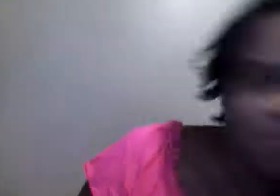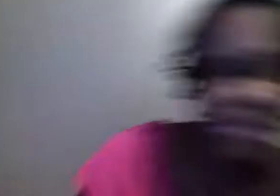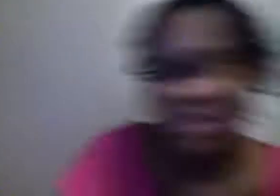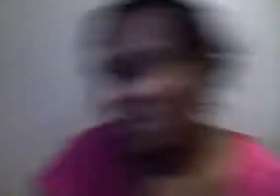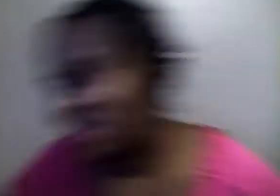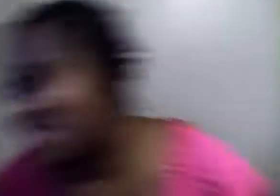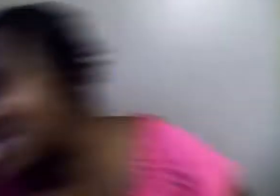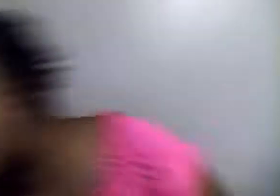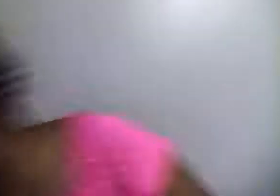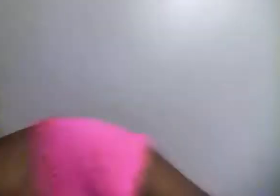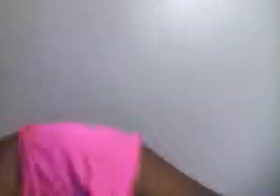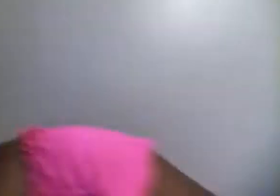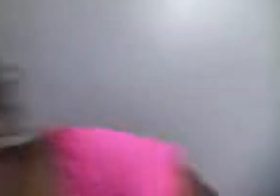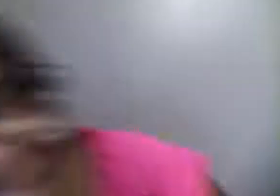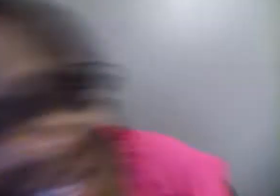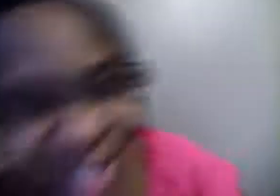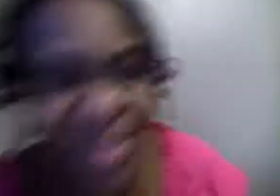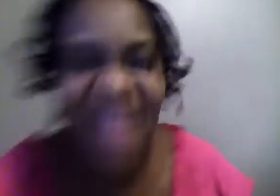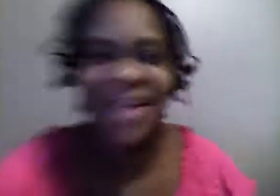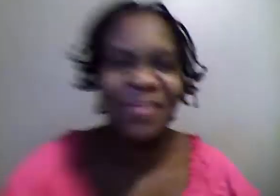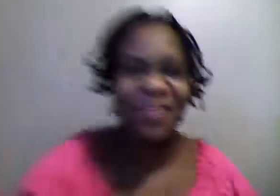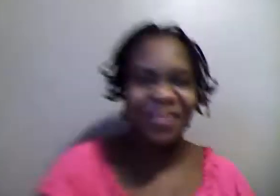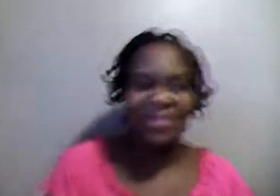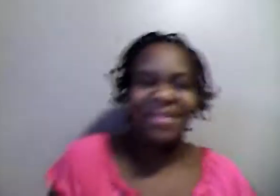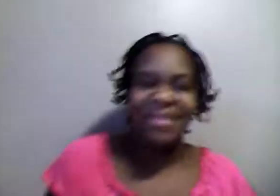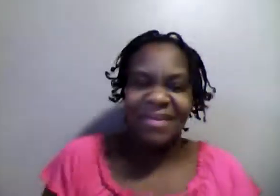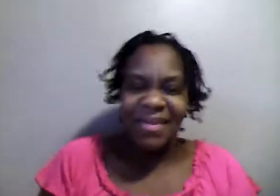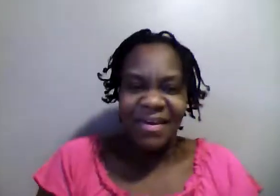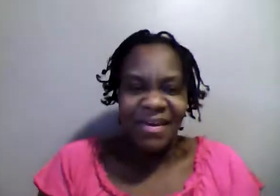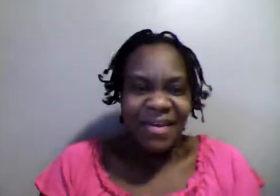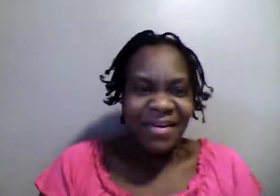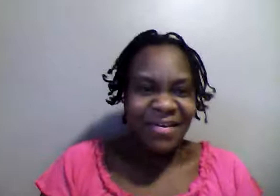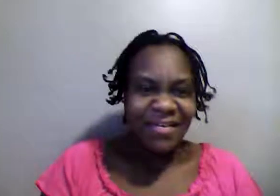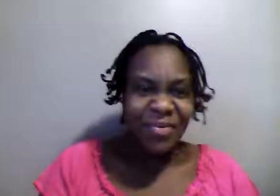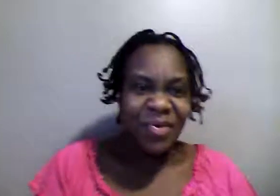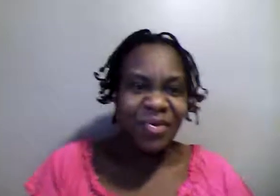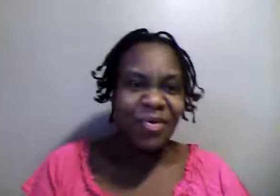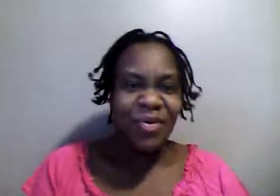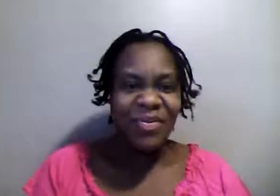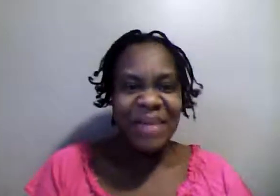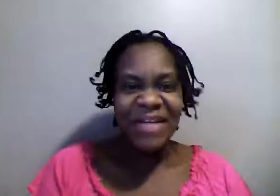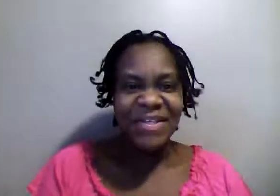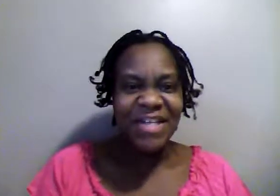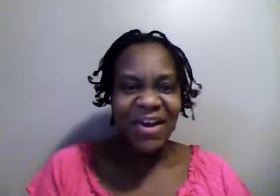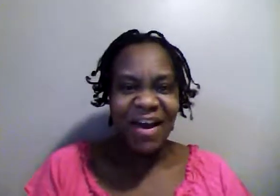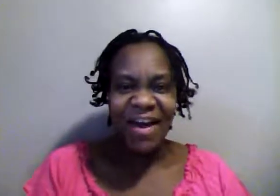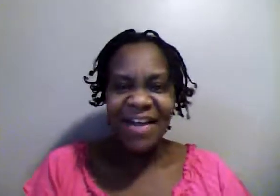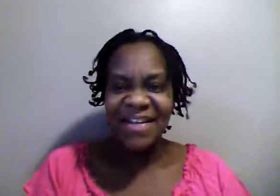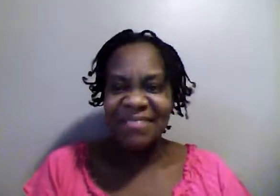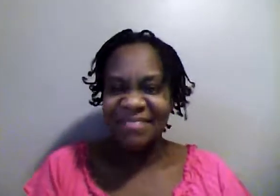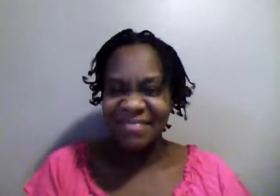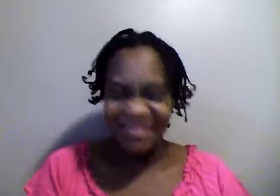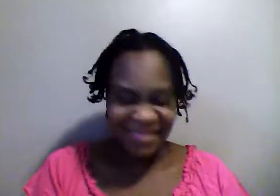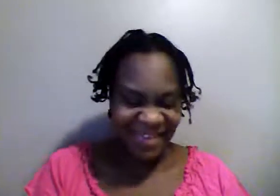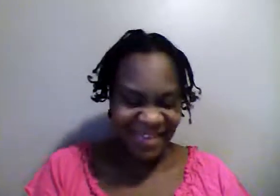So please stay tuned for that next week. Do you grow tomatoes in your garden?